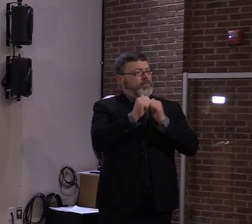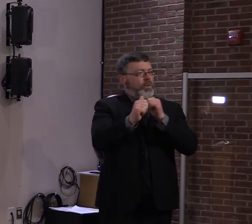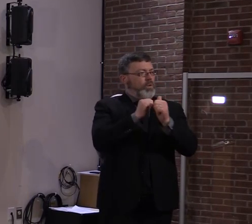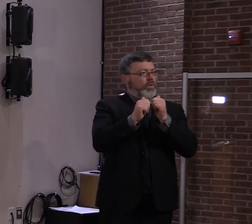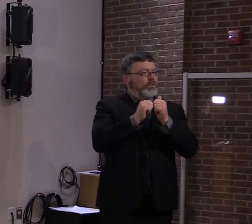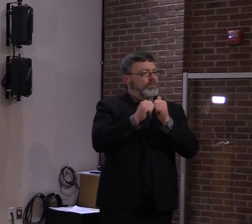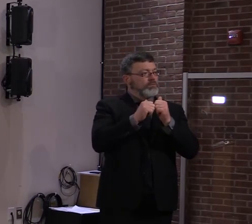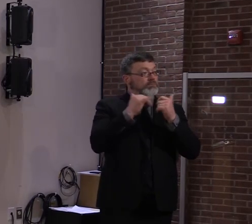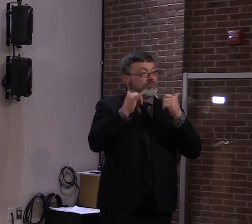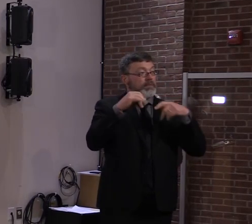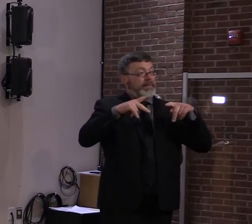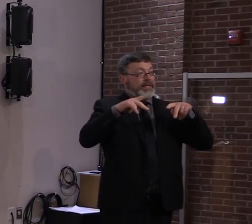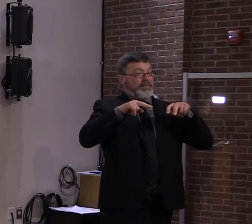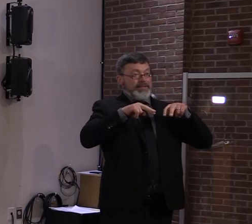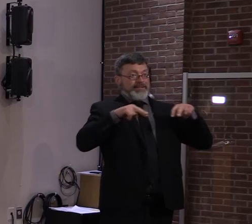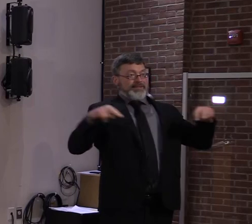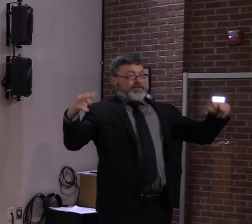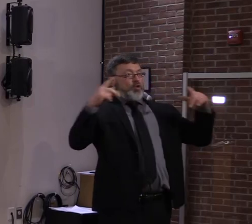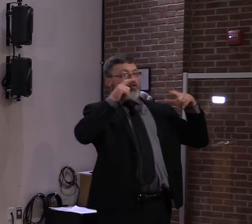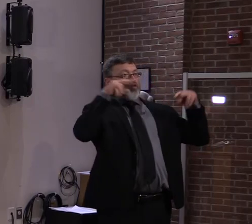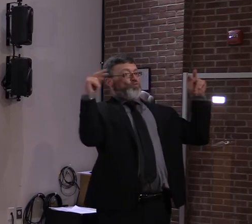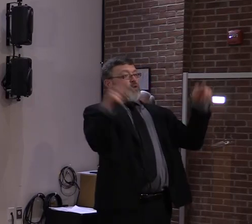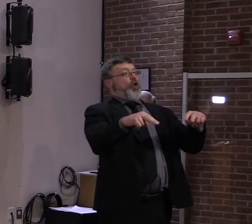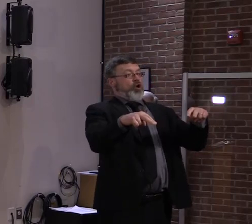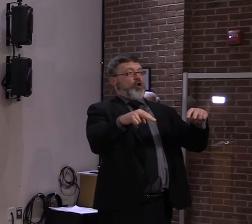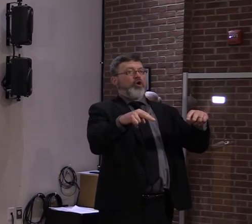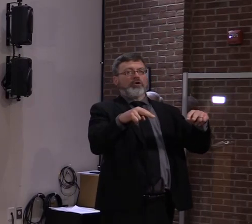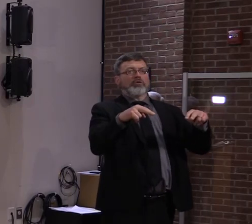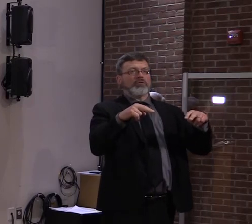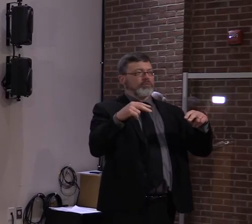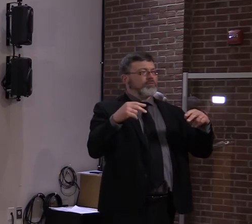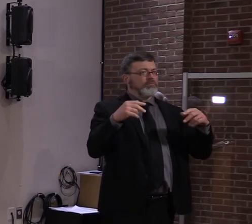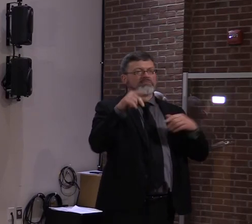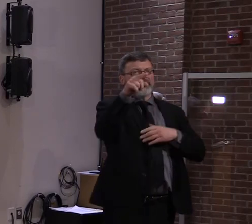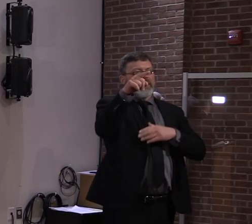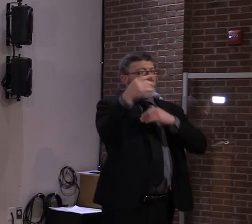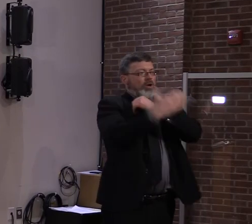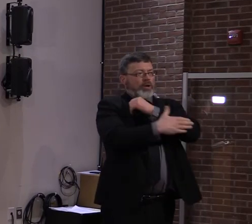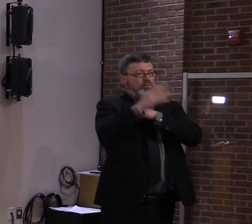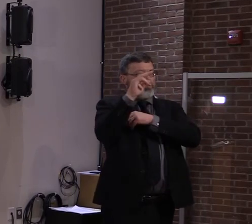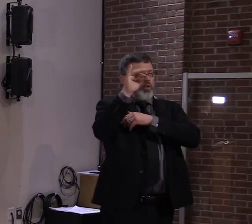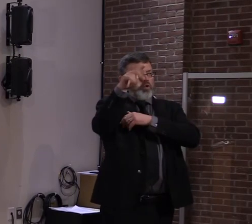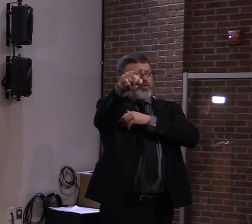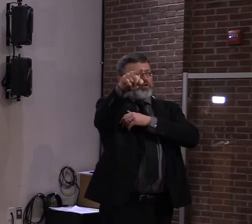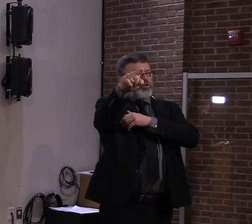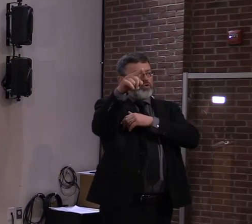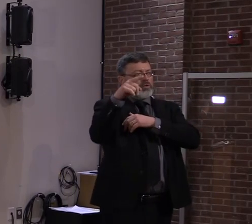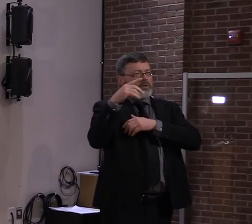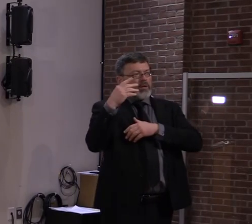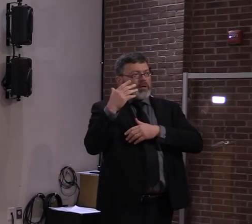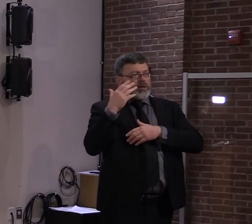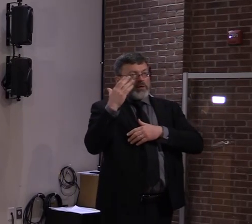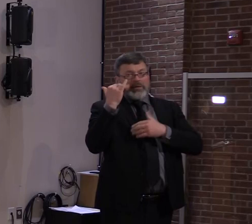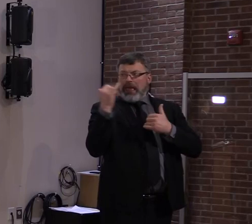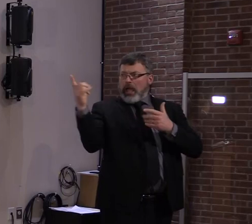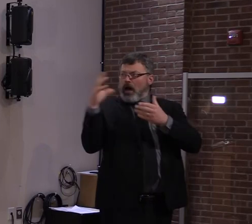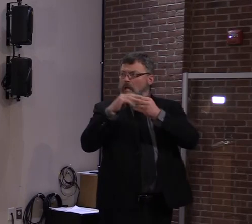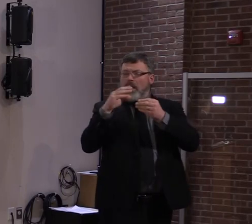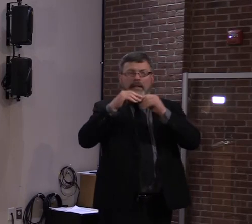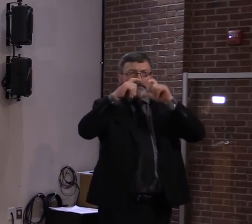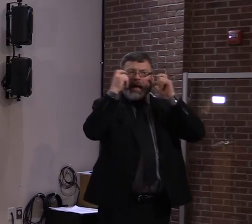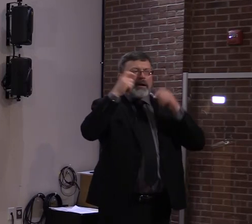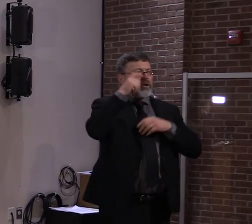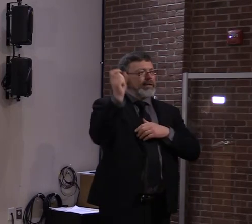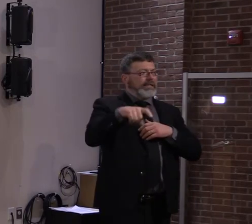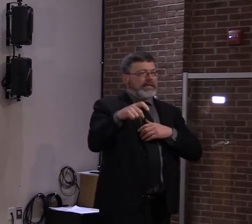outfield, social distanced, your new guidance would be that they wouldn't have to be masked. That is my, yes. Okay.